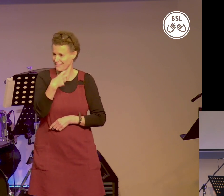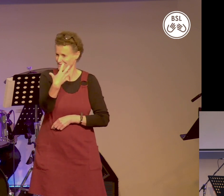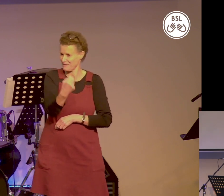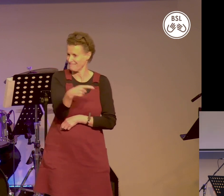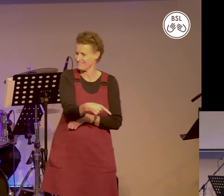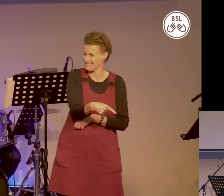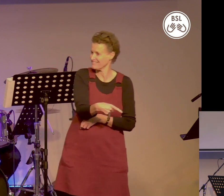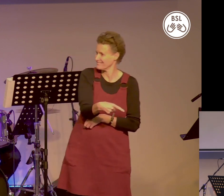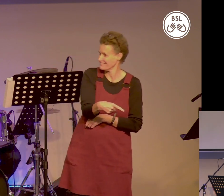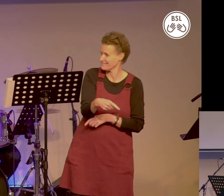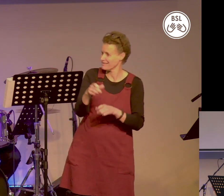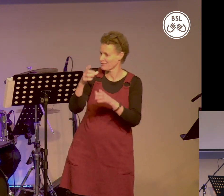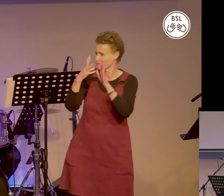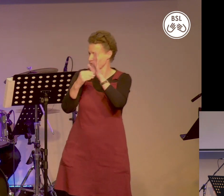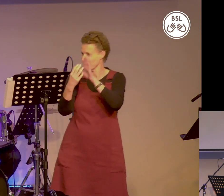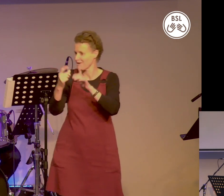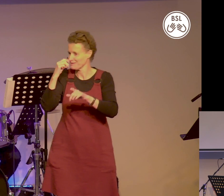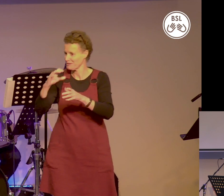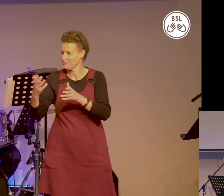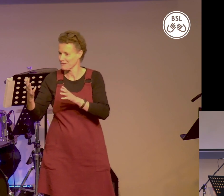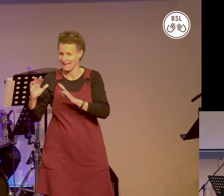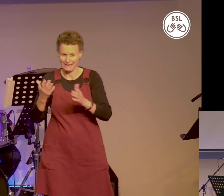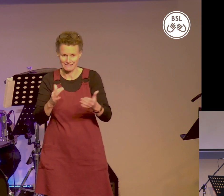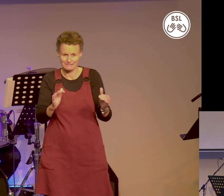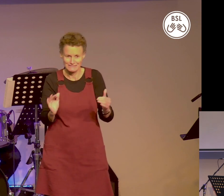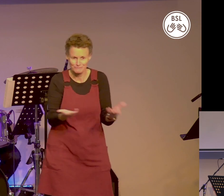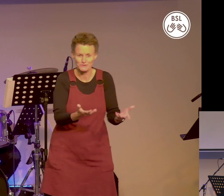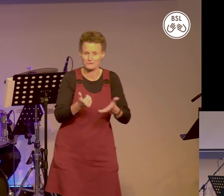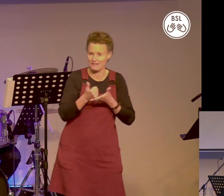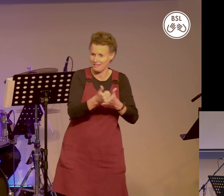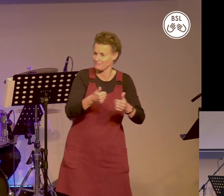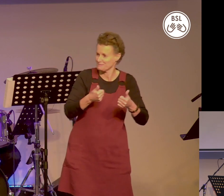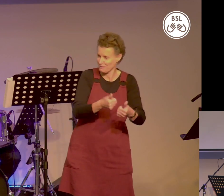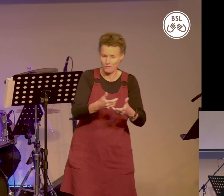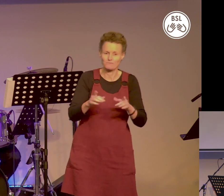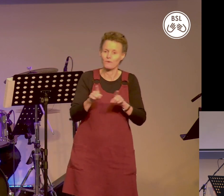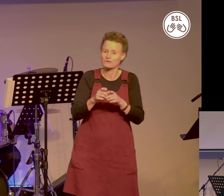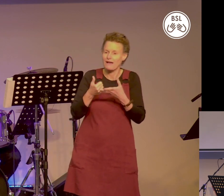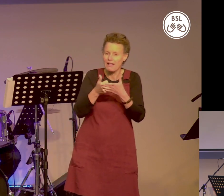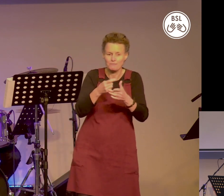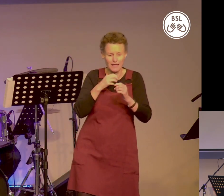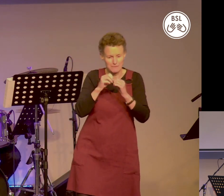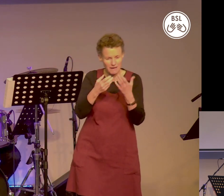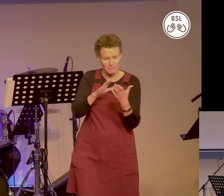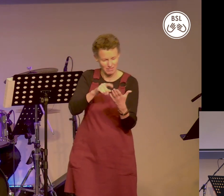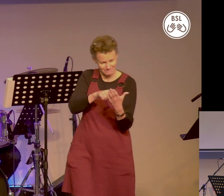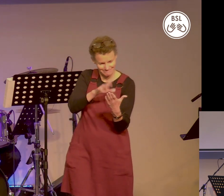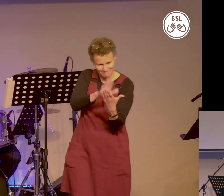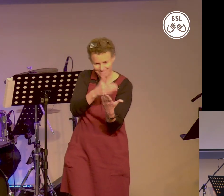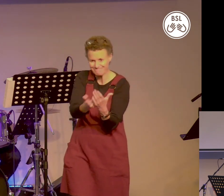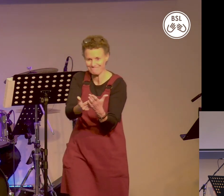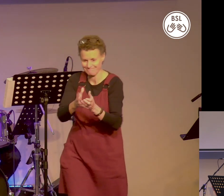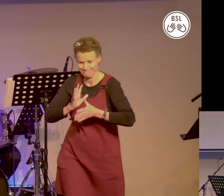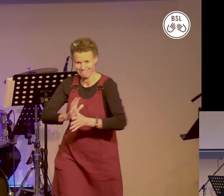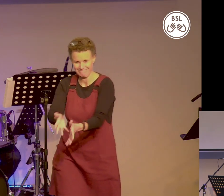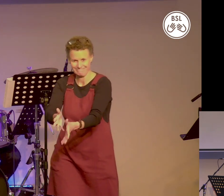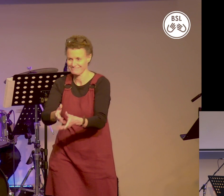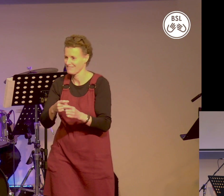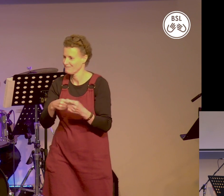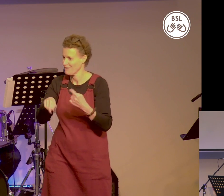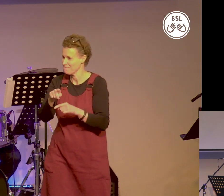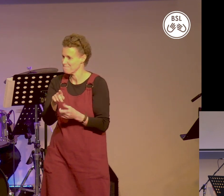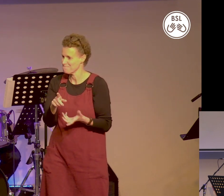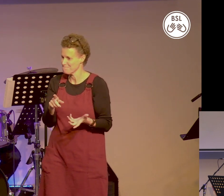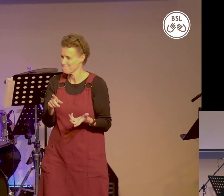another. So it's important that deaf people to have that. They have deaf role models to explain to them about the